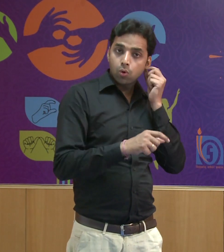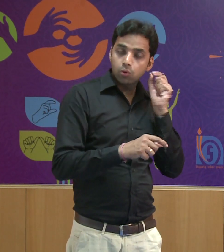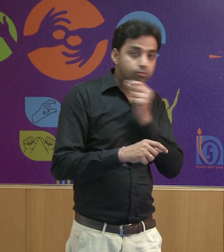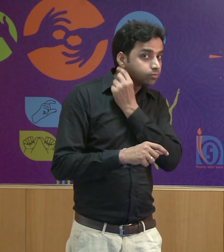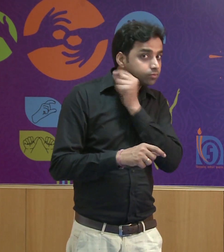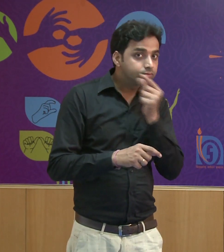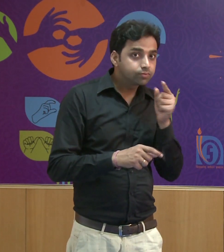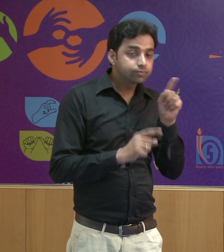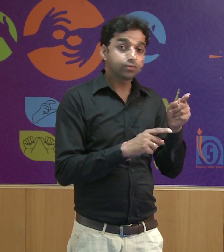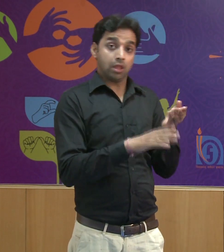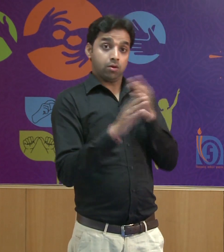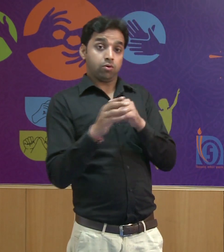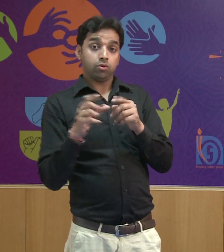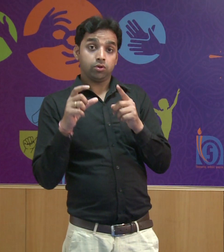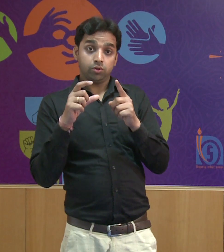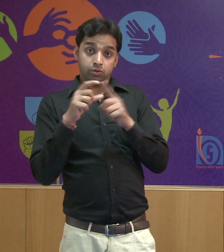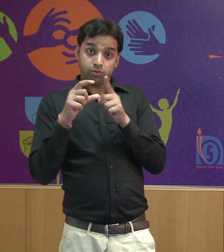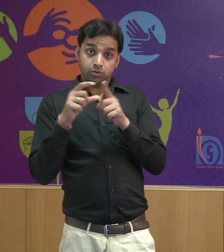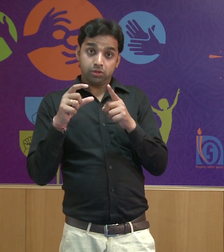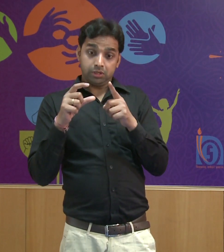and Dweepa.